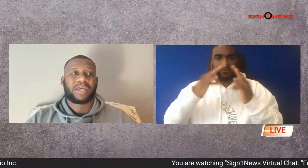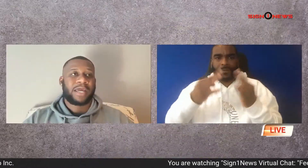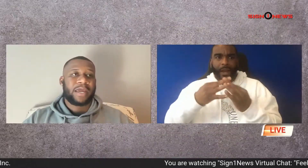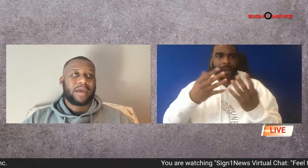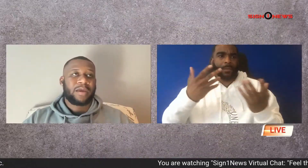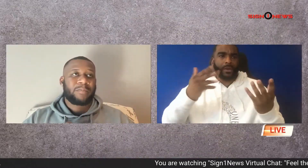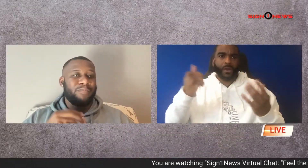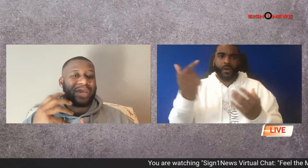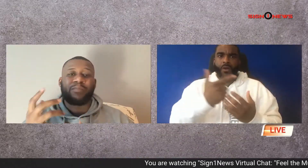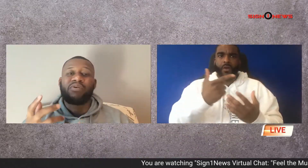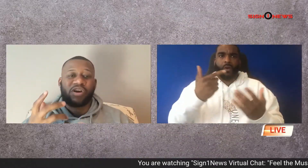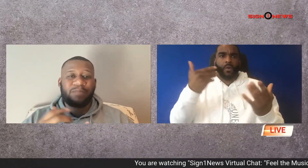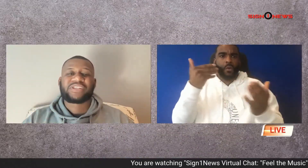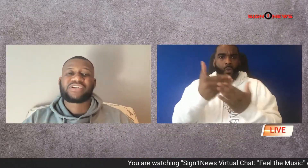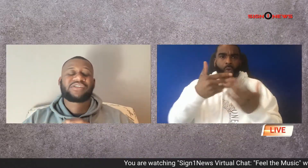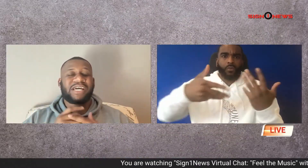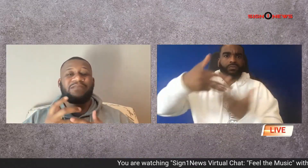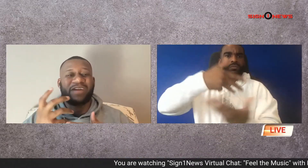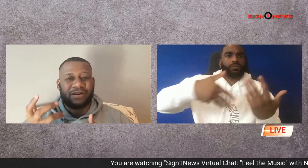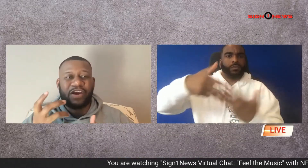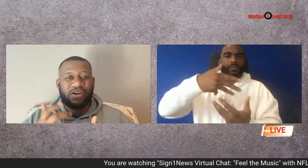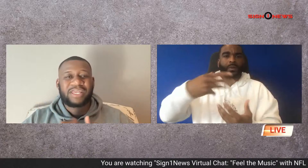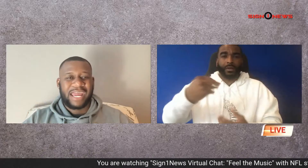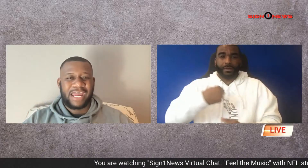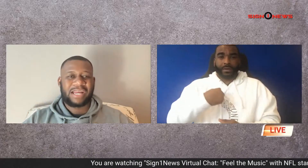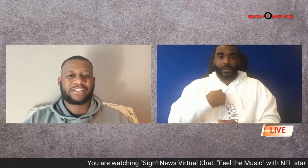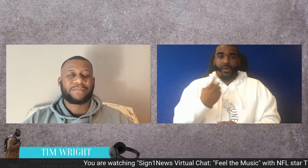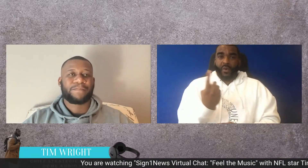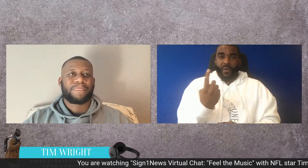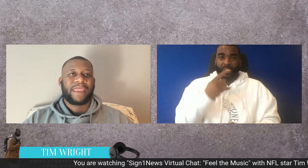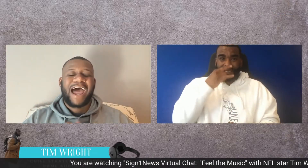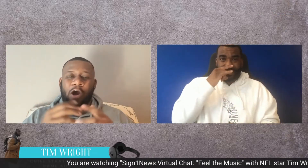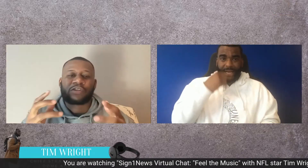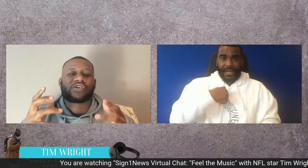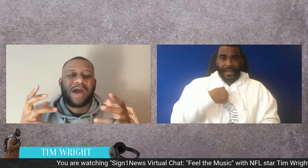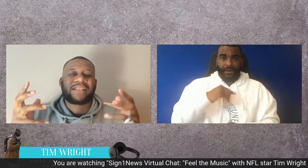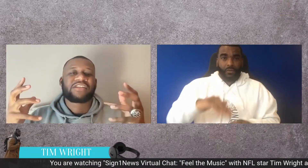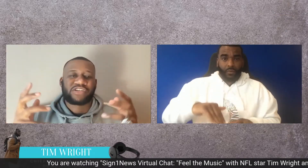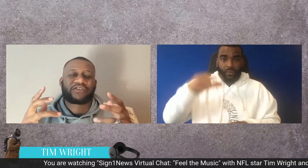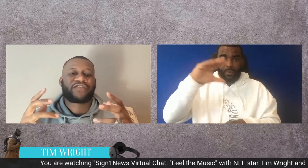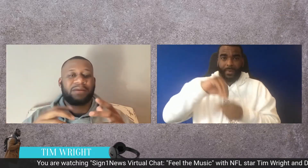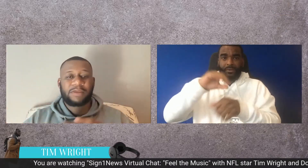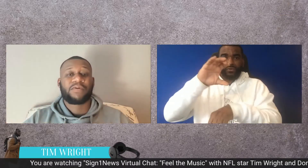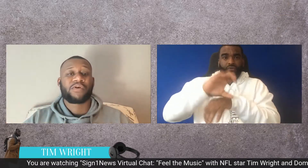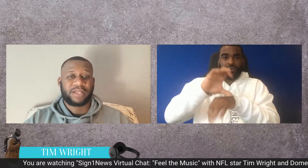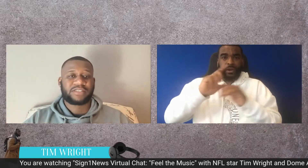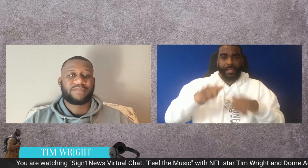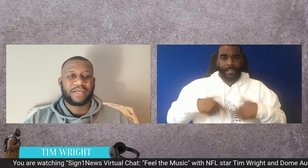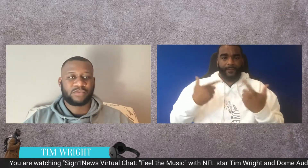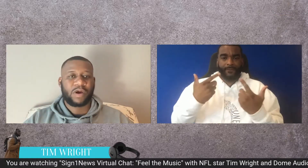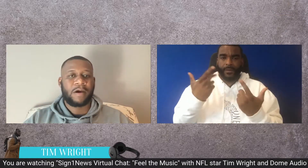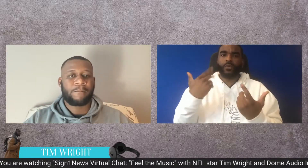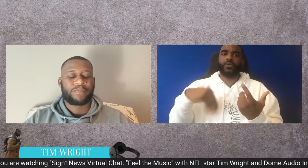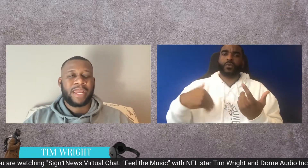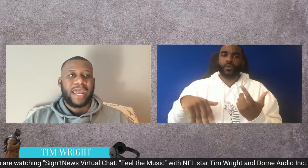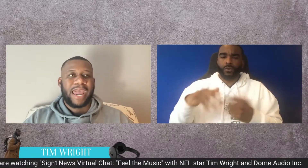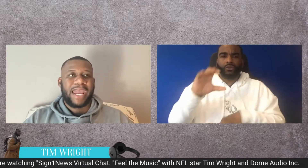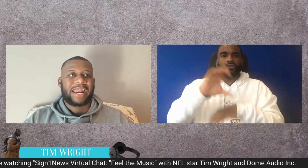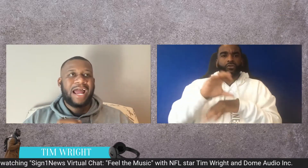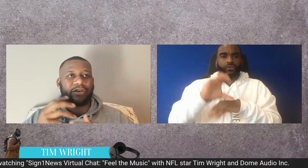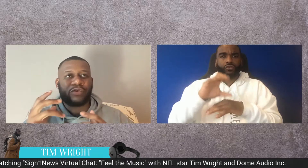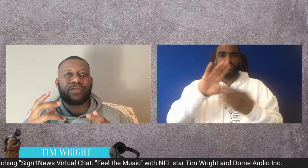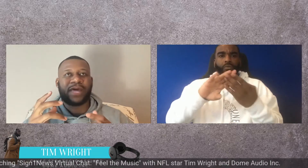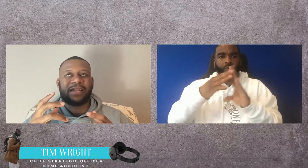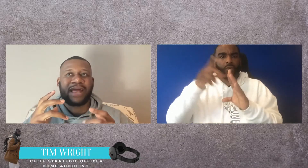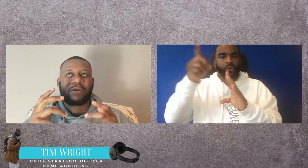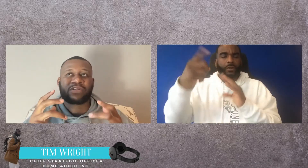child, being brought up in church at a very early age, I also had the church family pouring into me as well. And